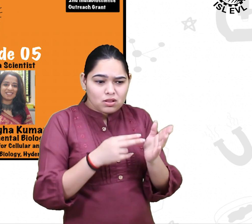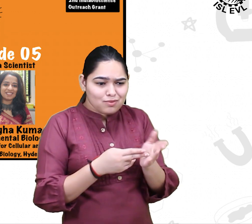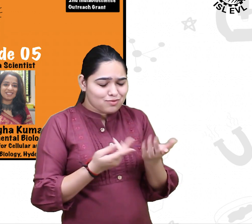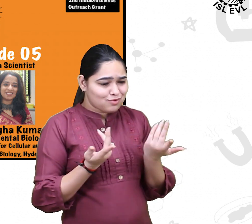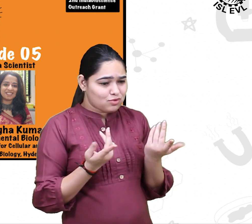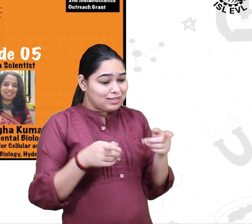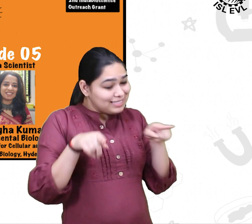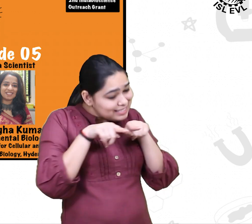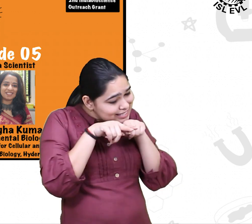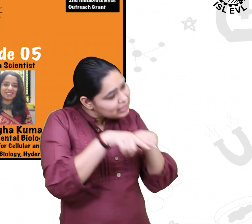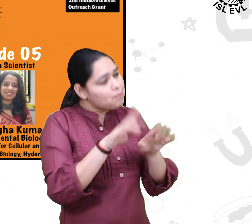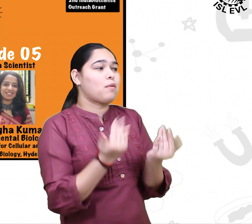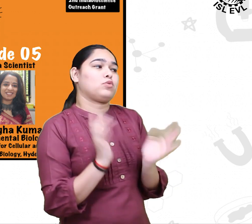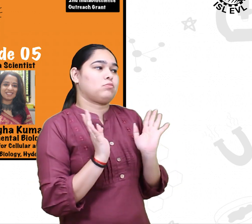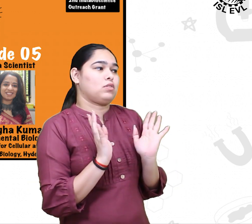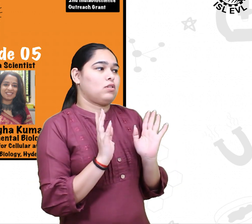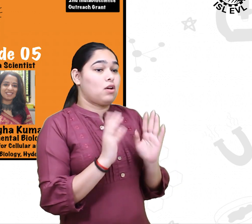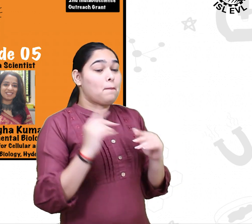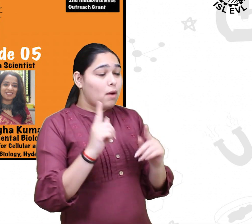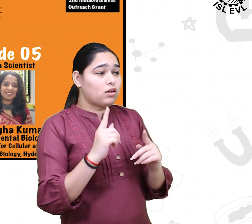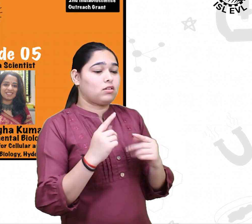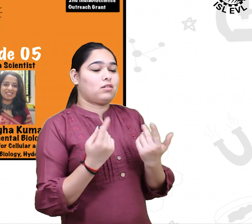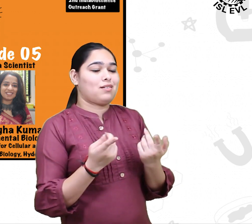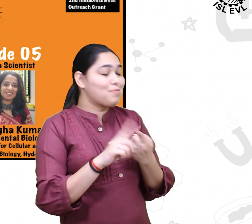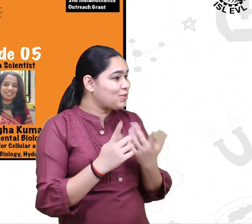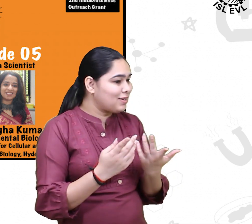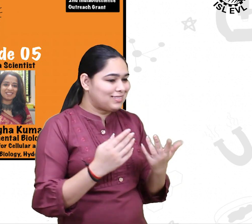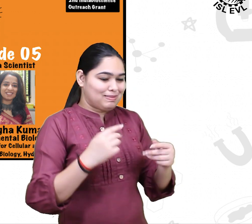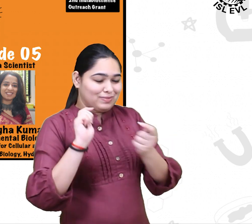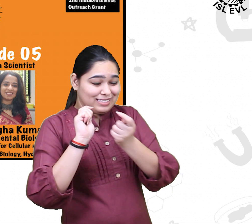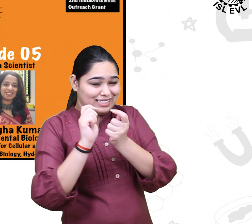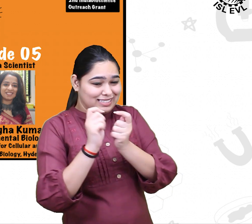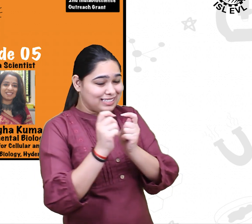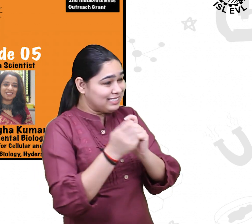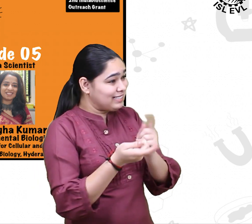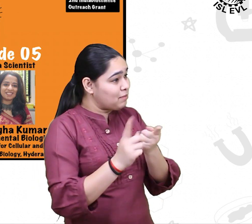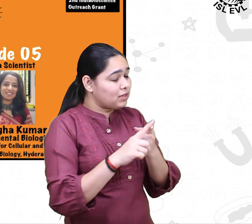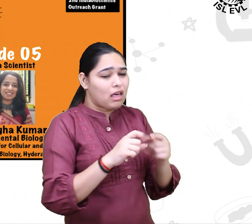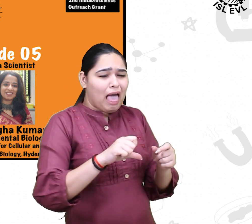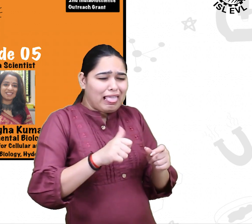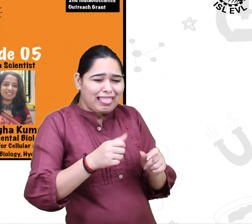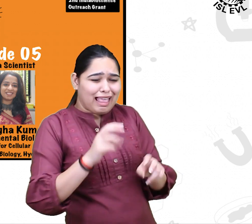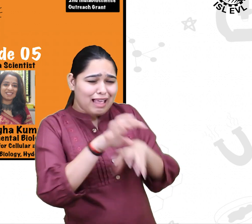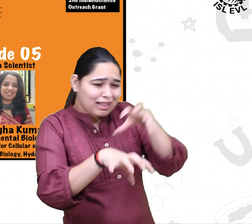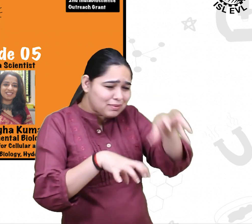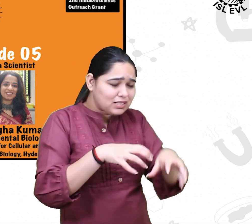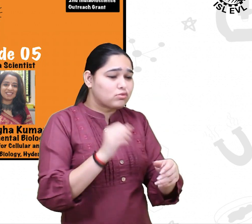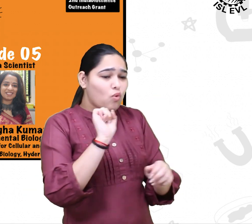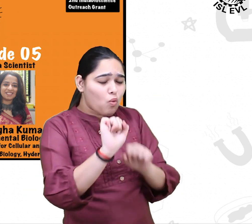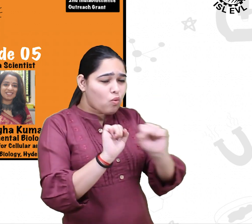a very straight manner. But what has happened is multiple times during evolution, different kind of animals